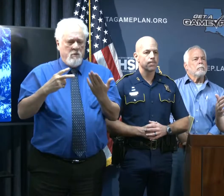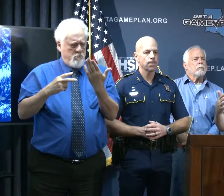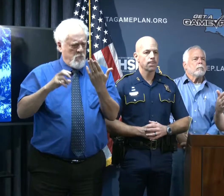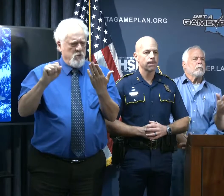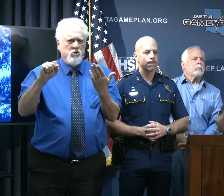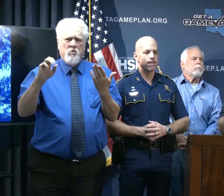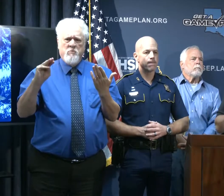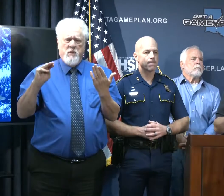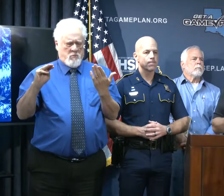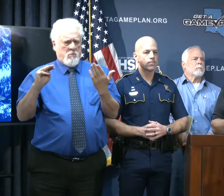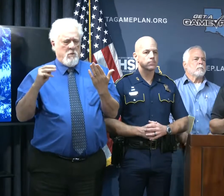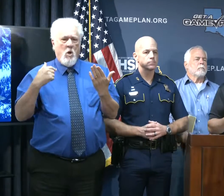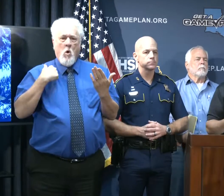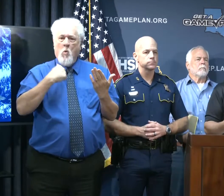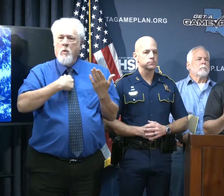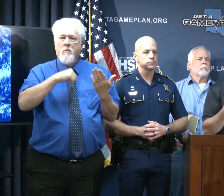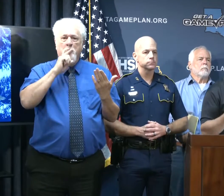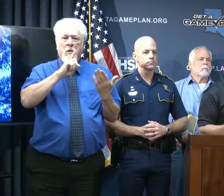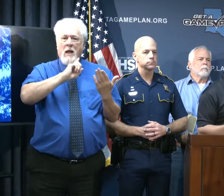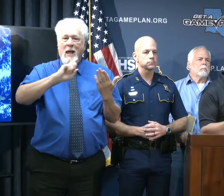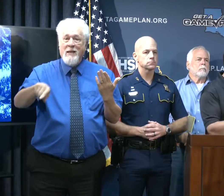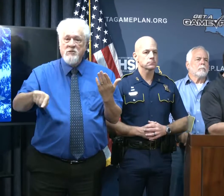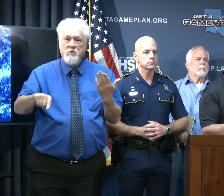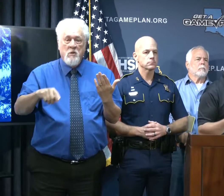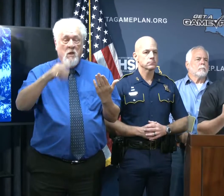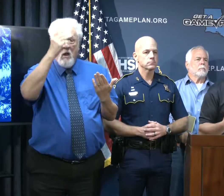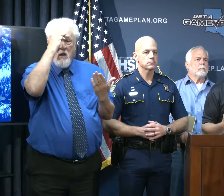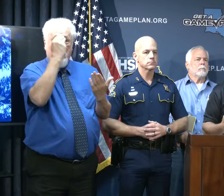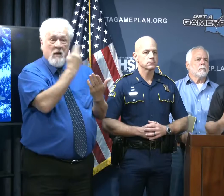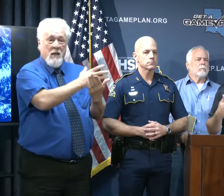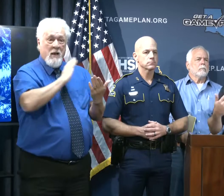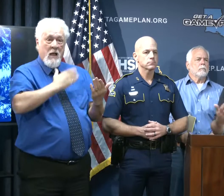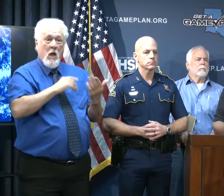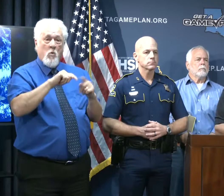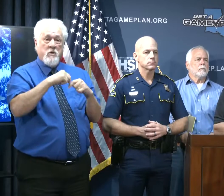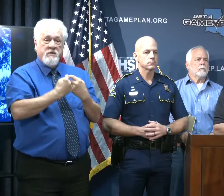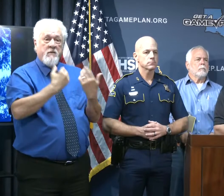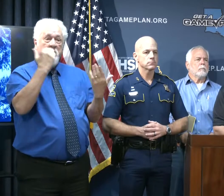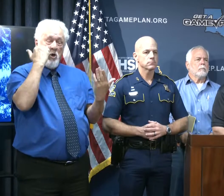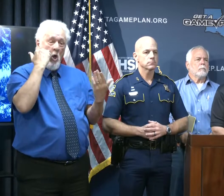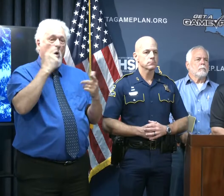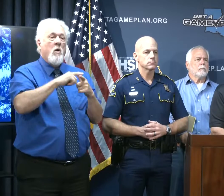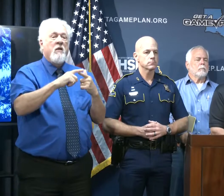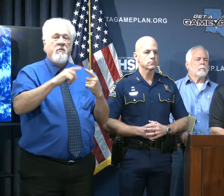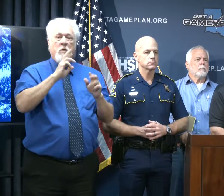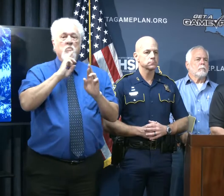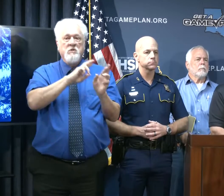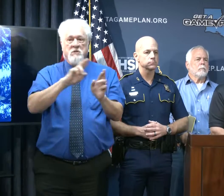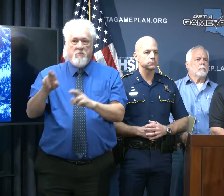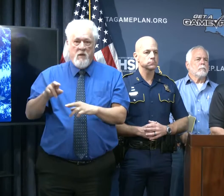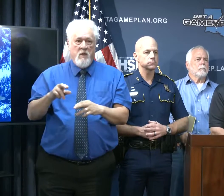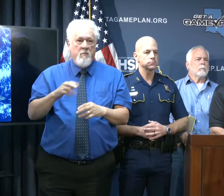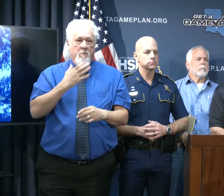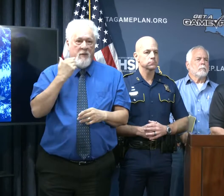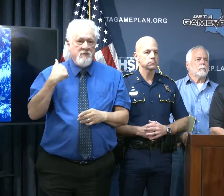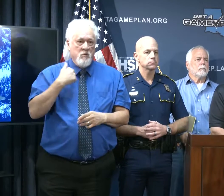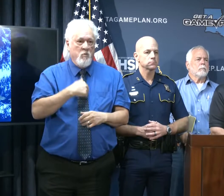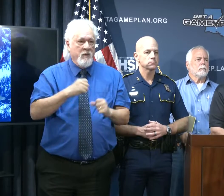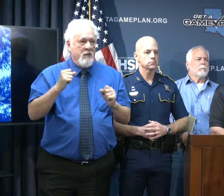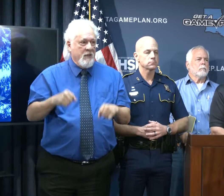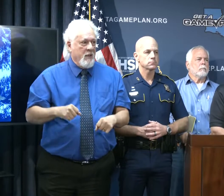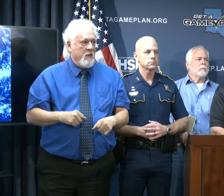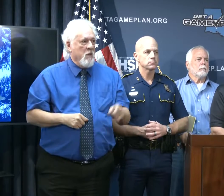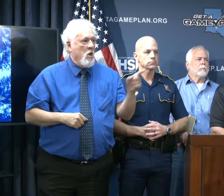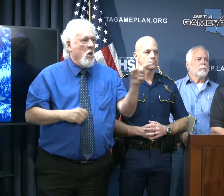media that we're not answering, if you let our comms team know, we will try to respond to those as well. One